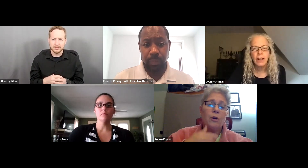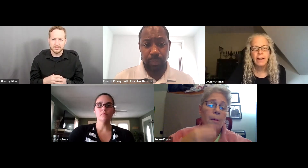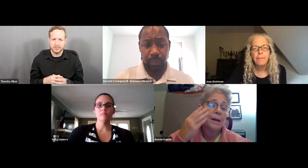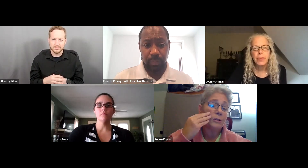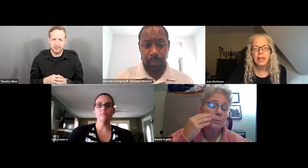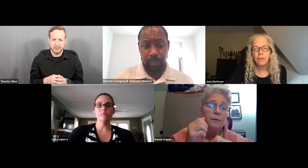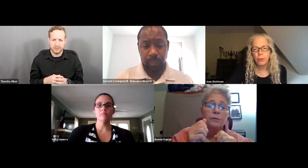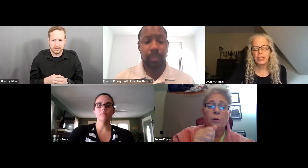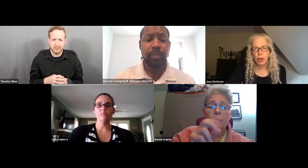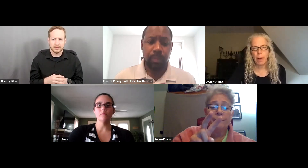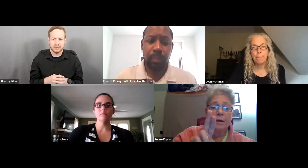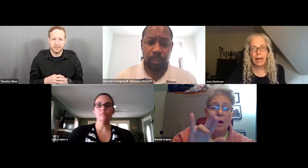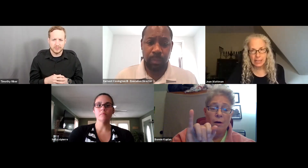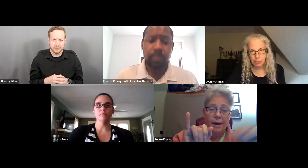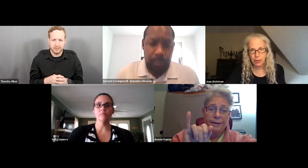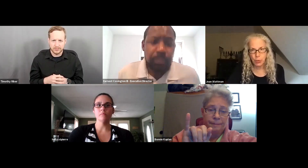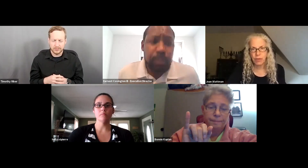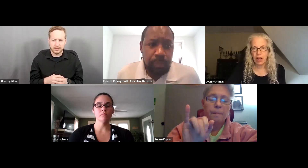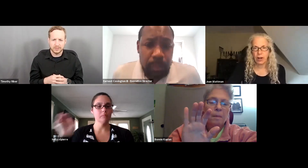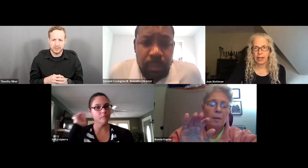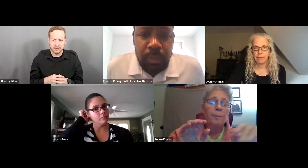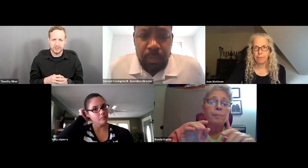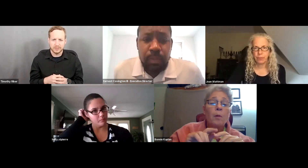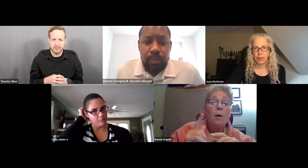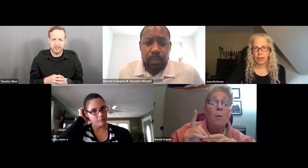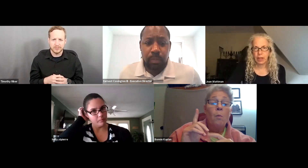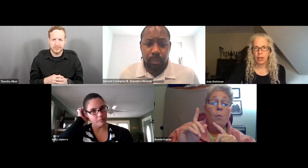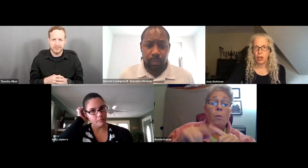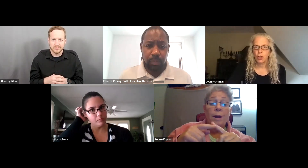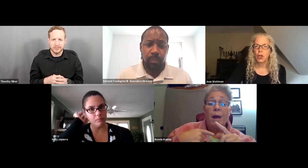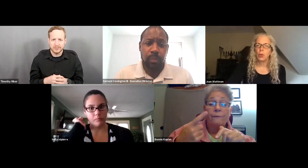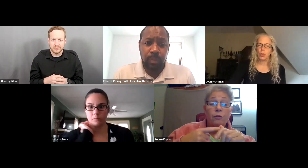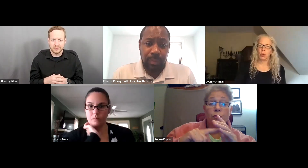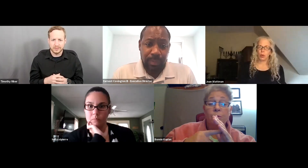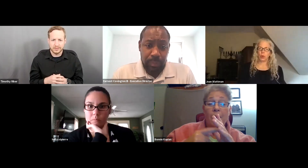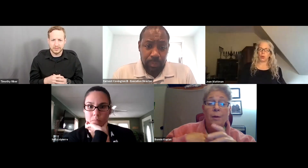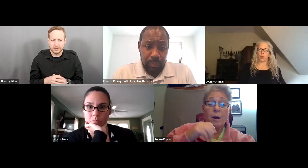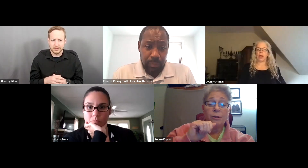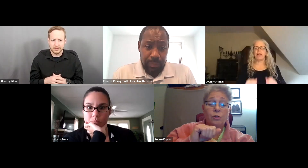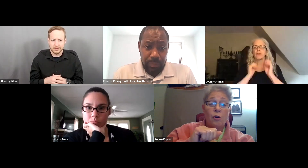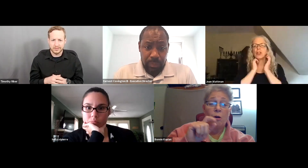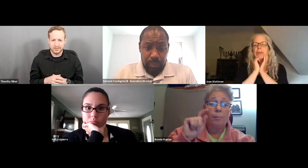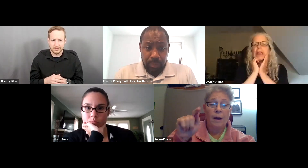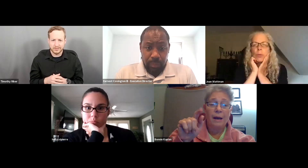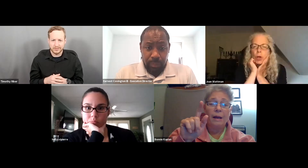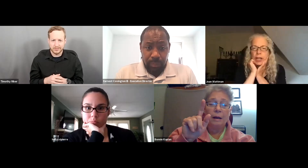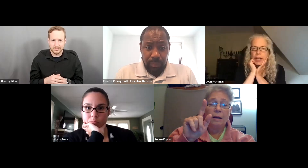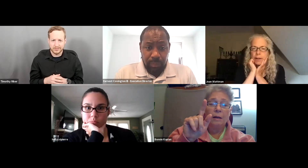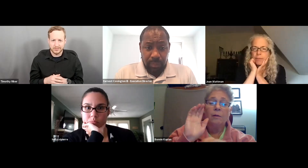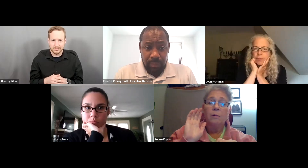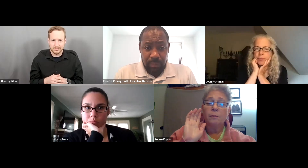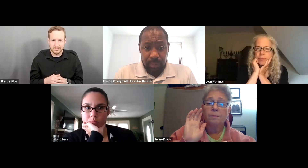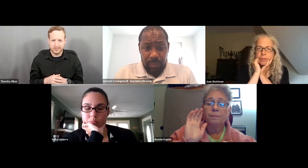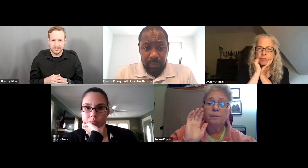share the information about my experience with VRI. So when I first began